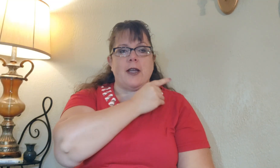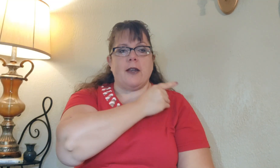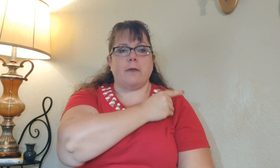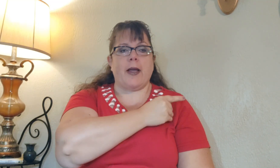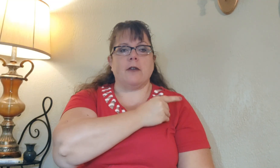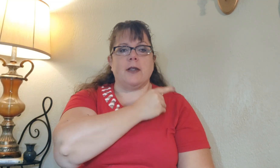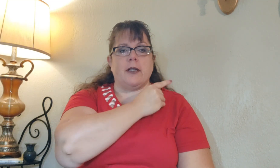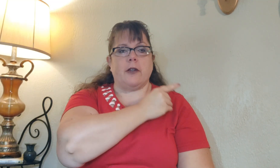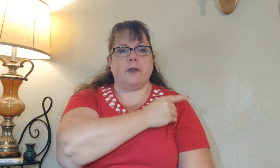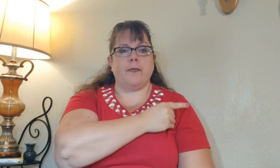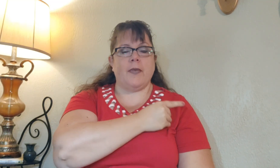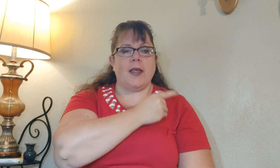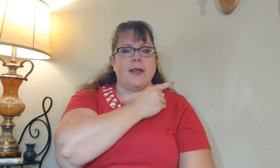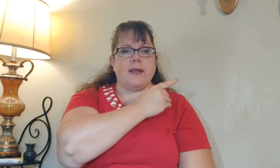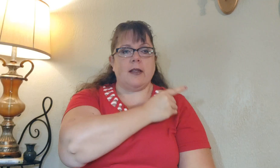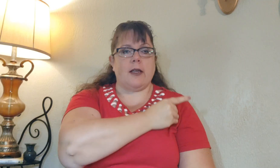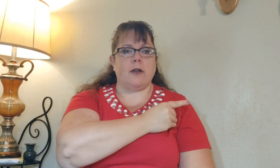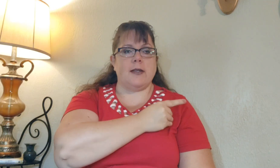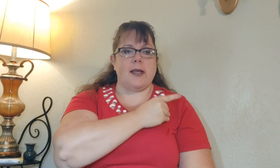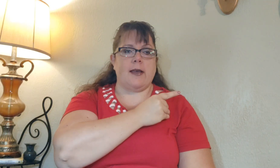and around a little, the letter D.